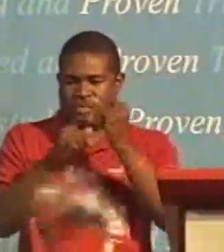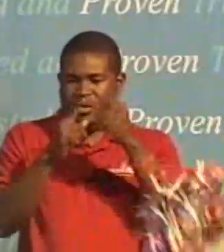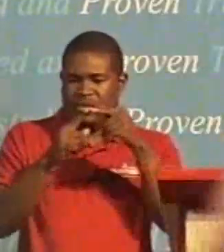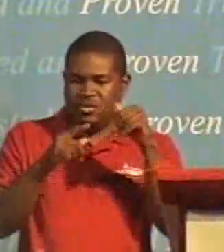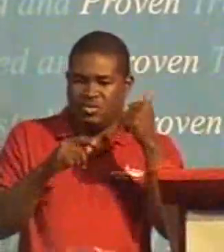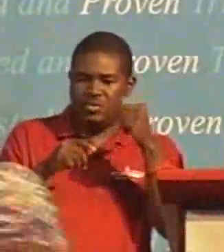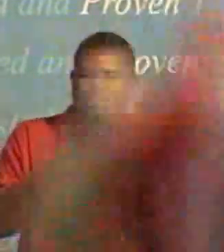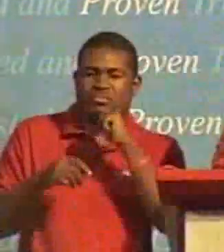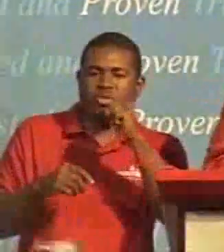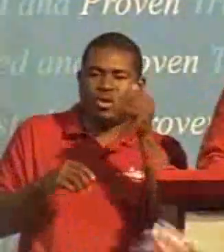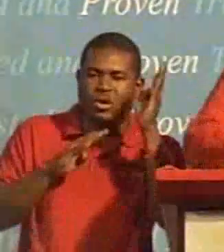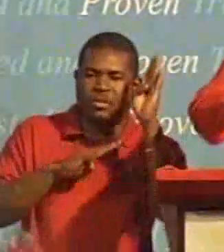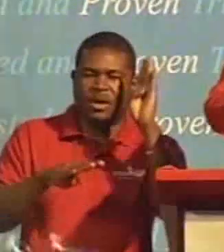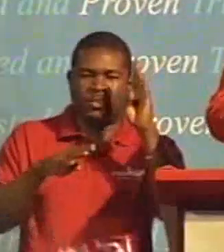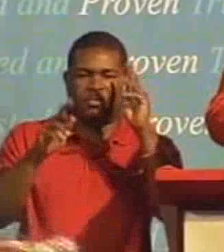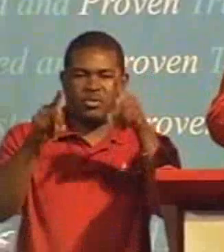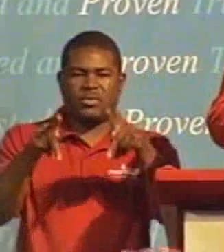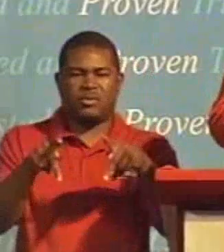the move.